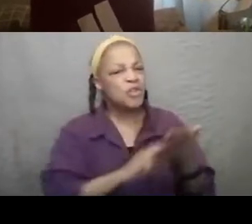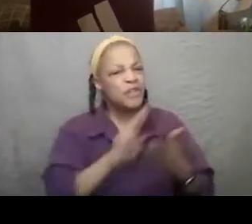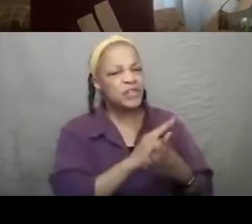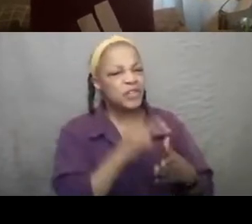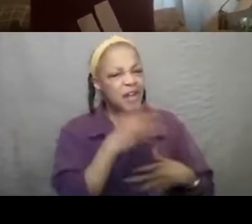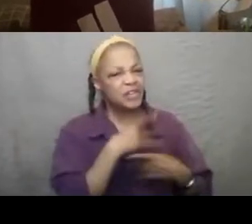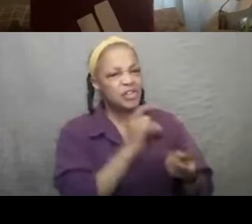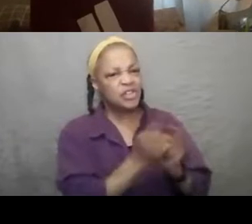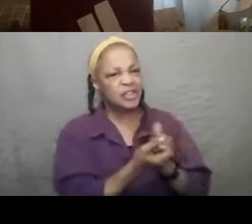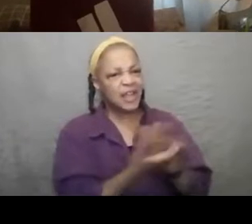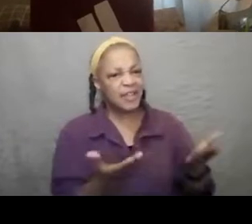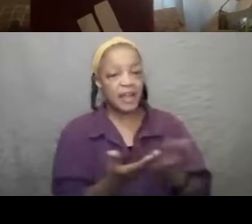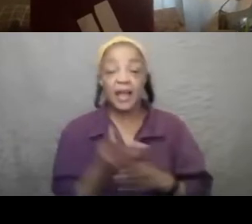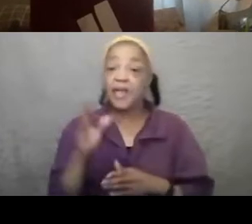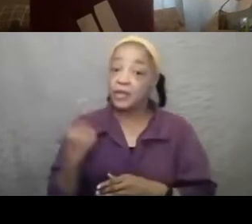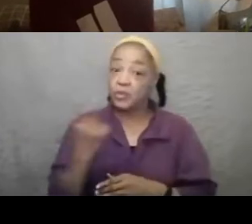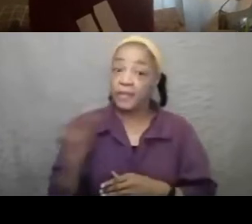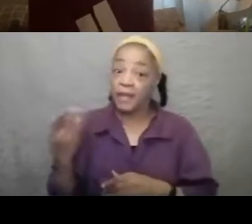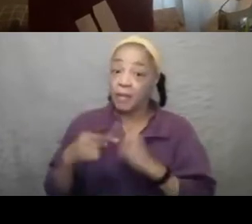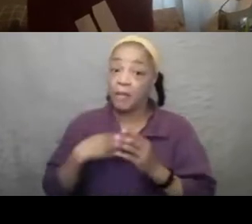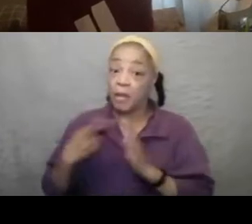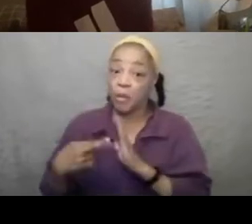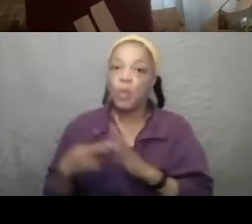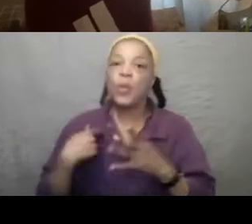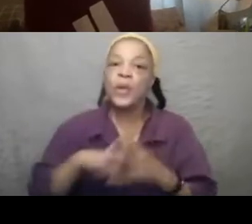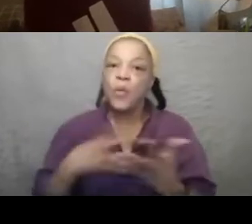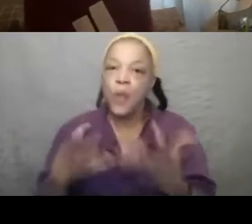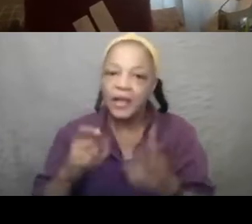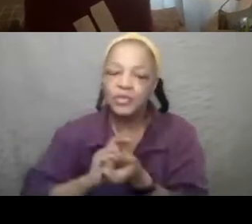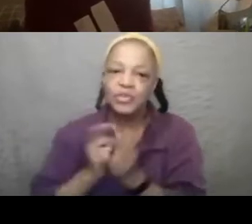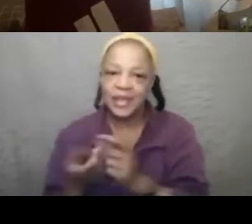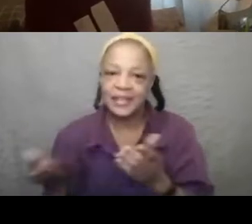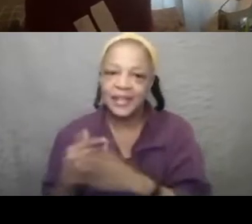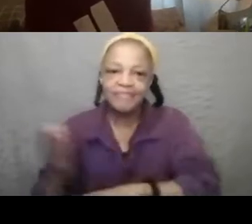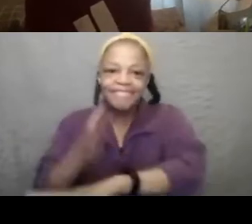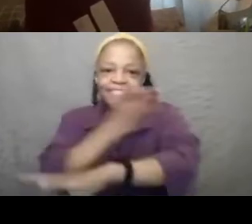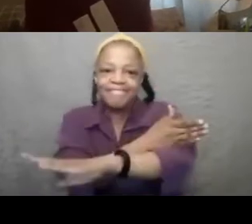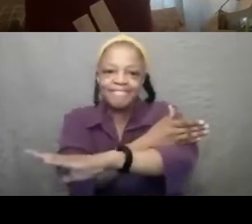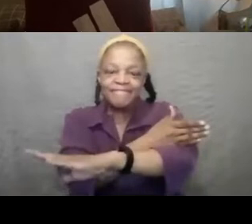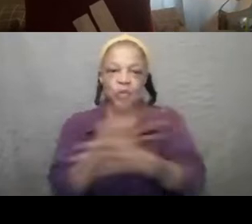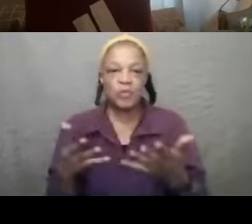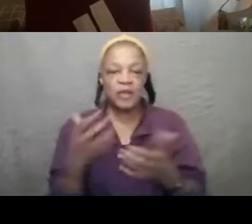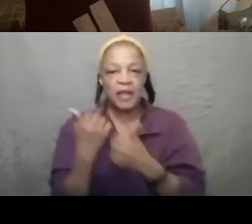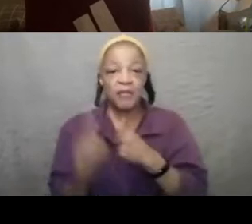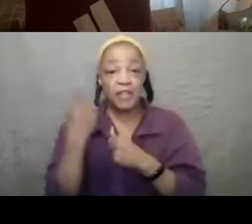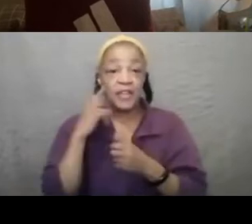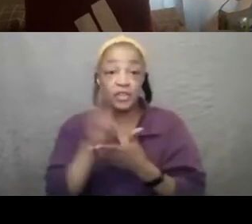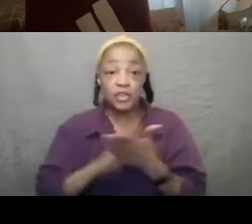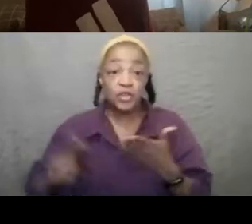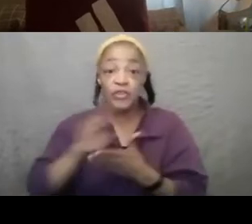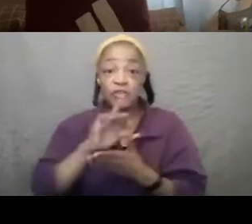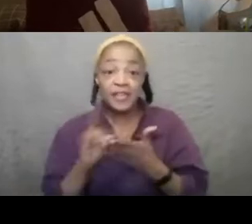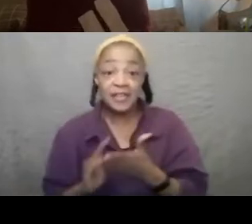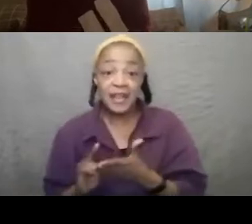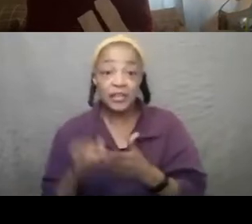you know, that's one of the big things about my role, is like, we do want to change things. We do want to make things better. And we want things to be universally designed so that